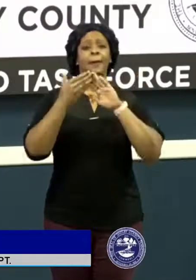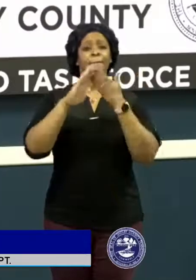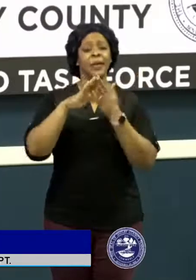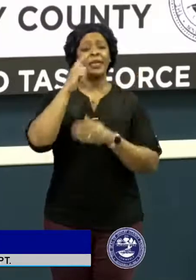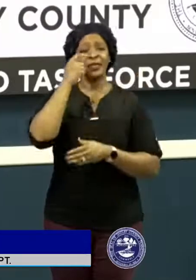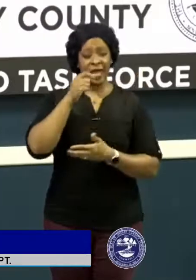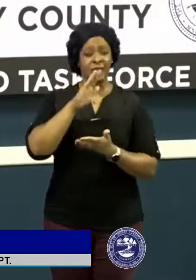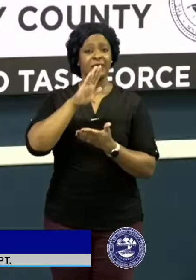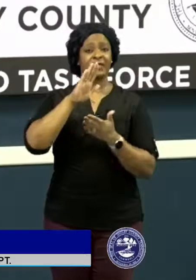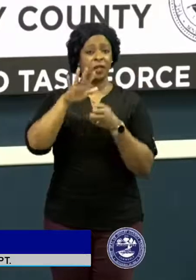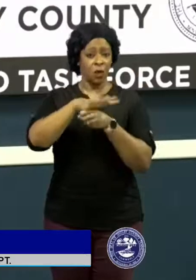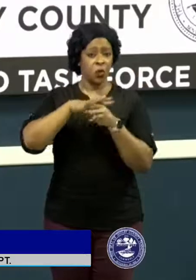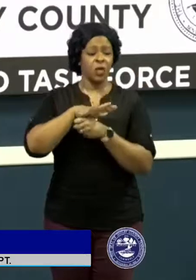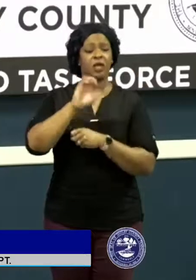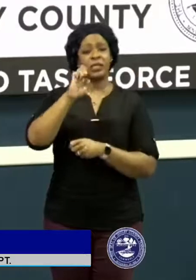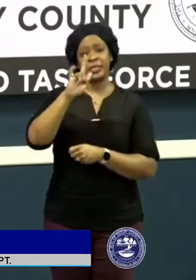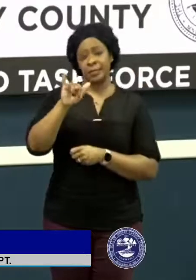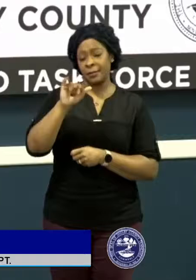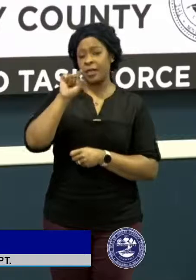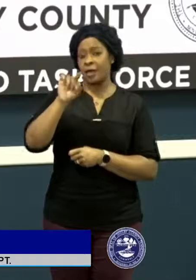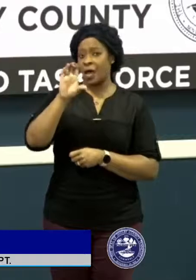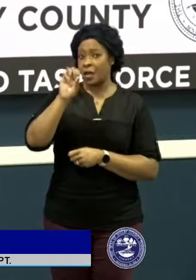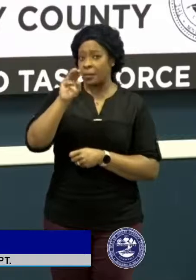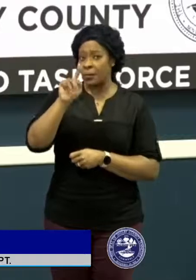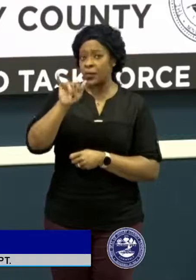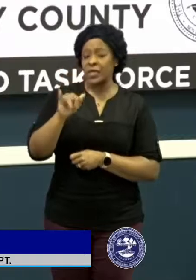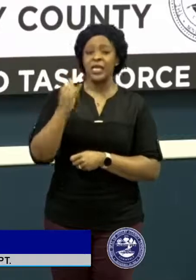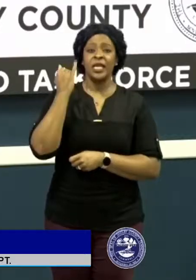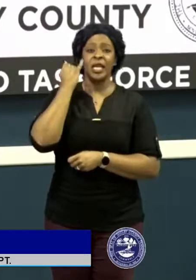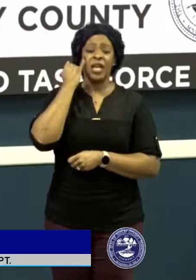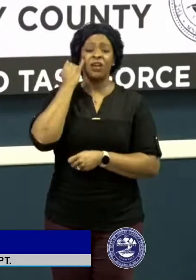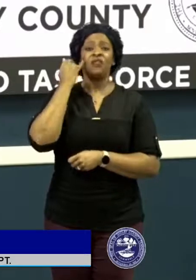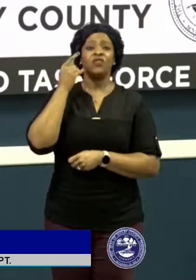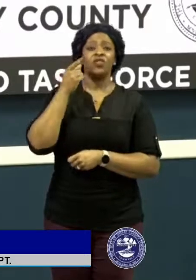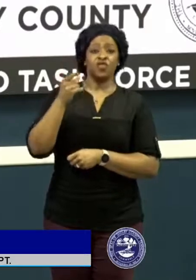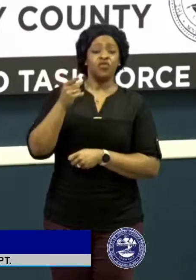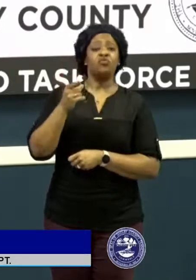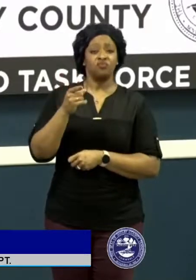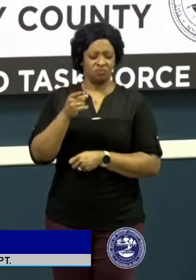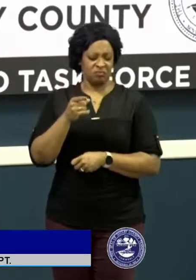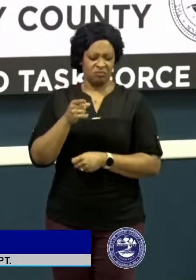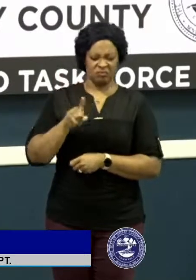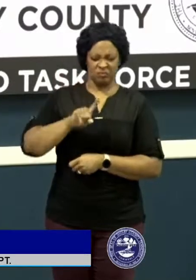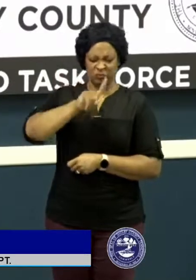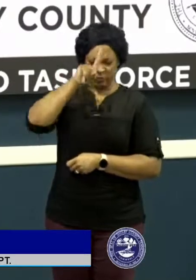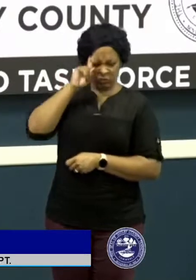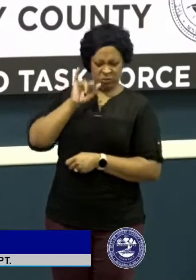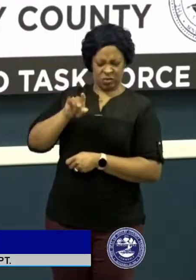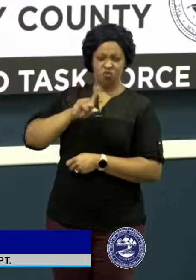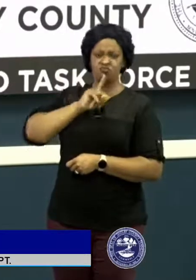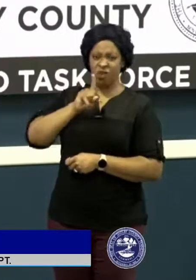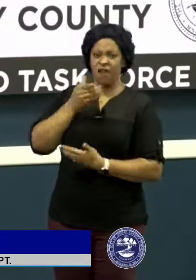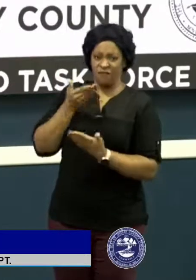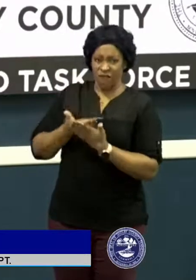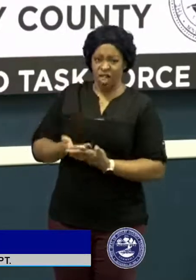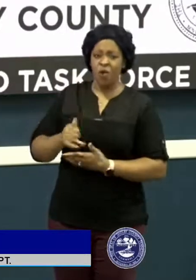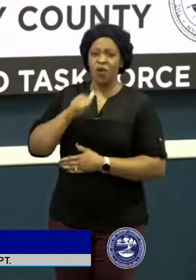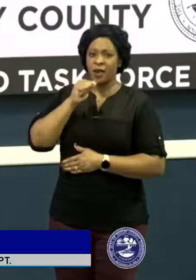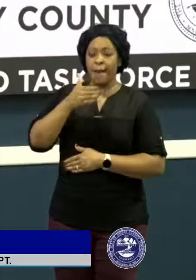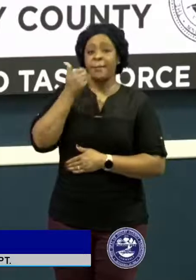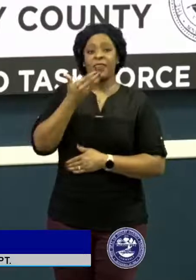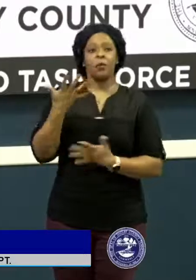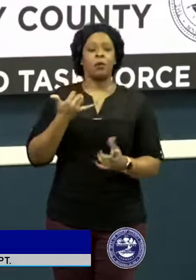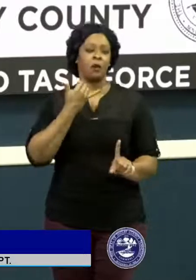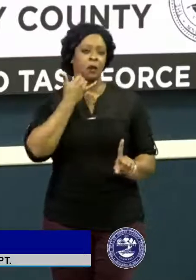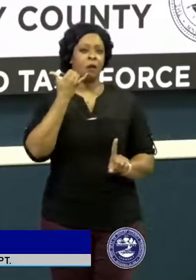locations on shelby.community. So if you encounter a location that you have questions about, the best thing to do is